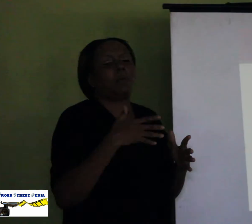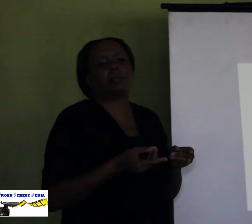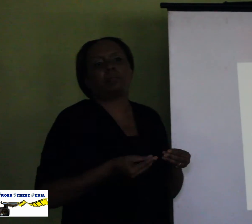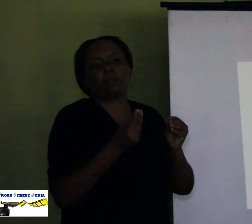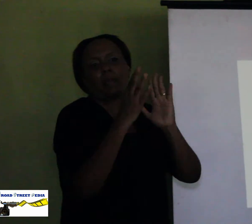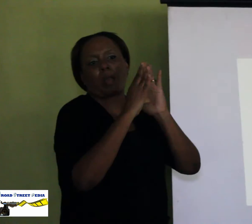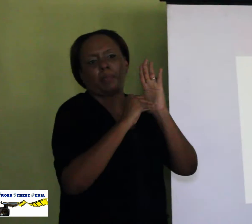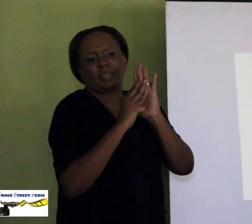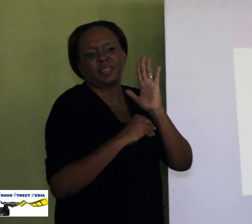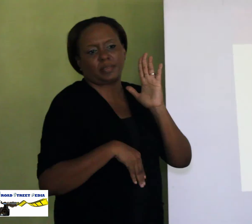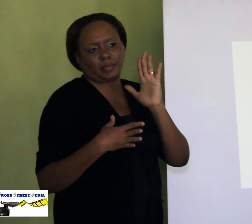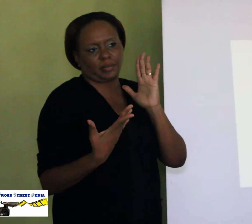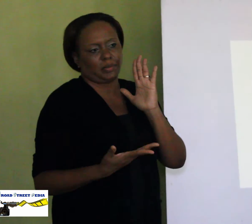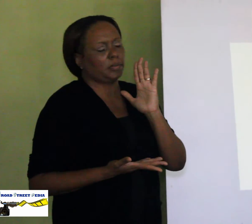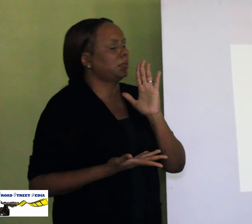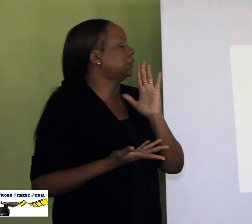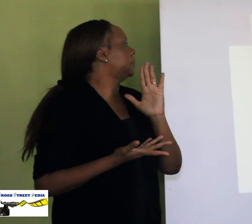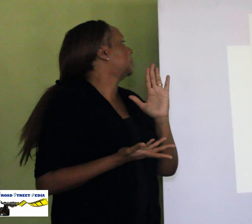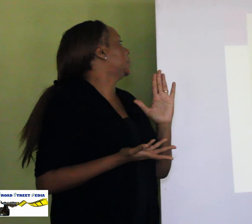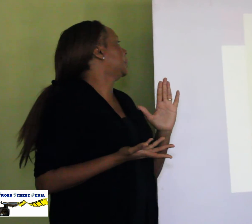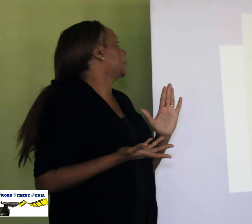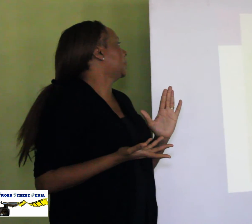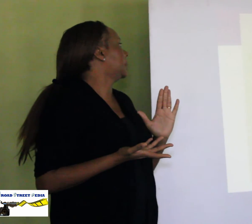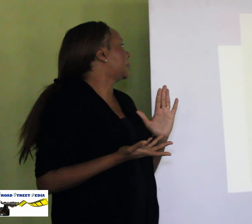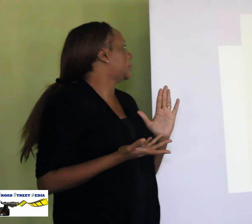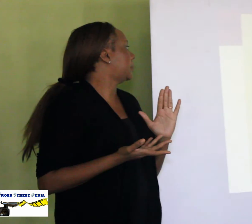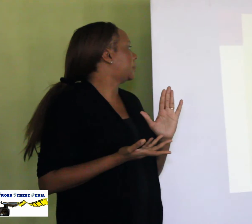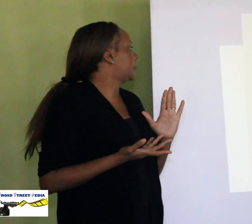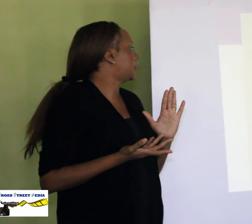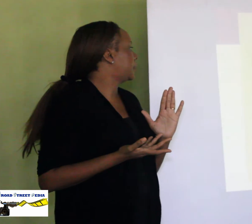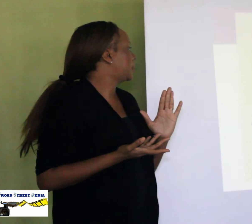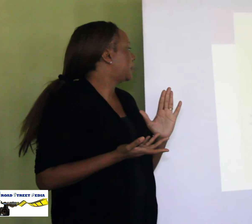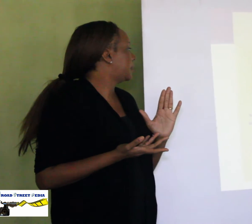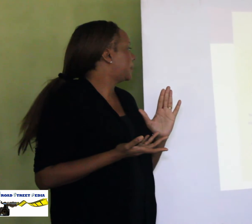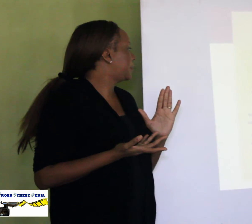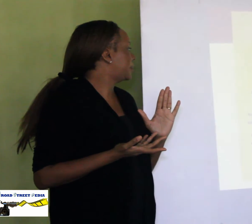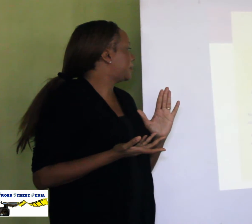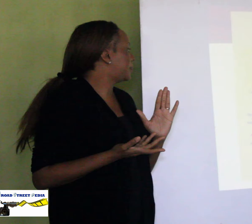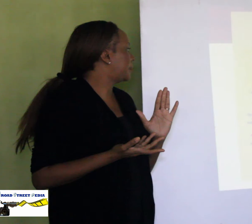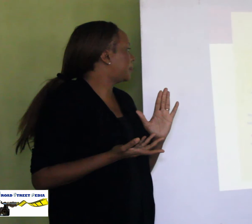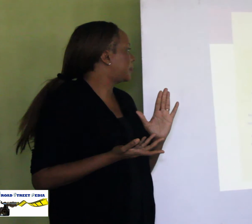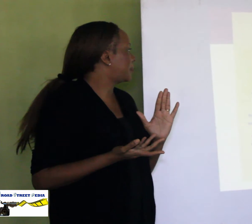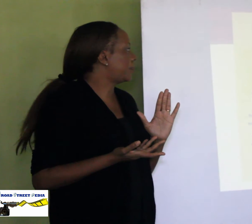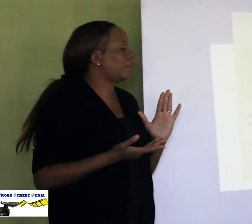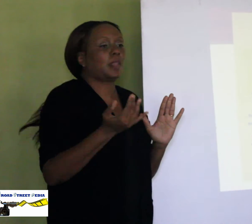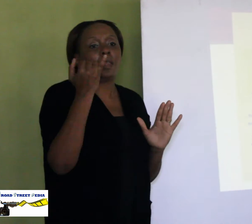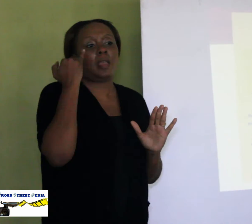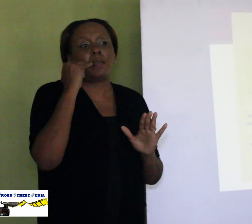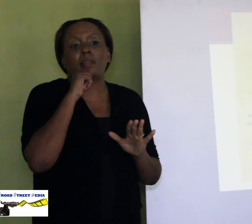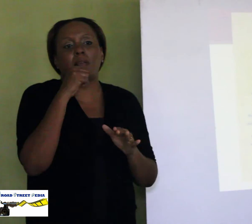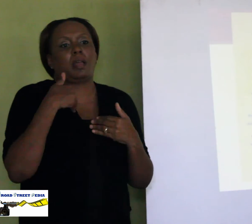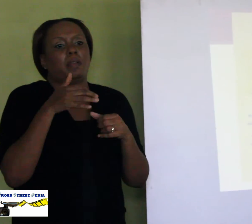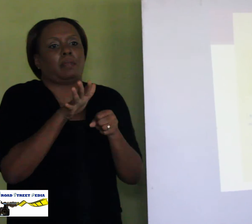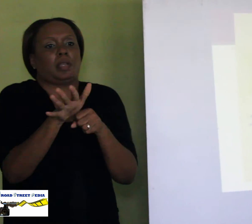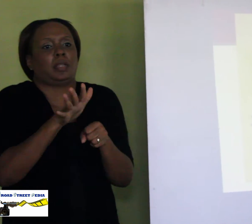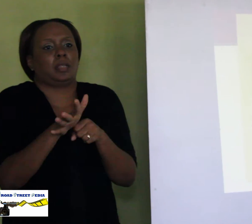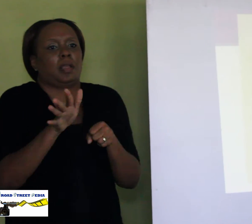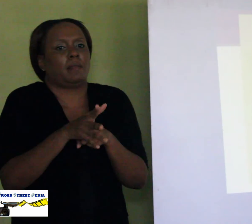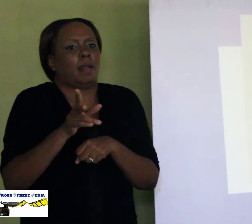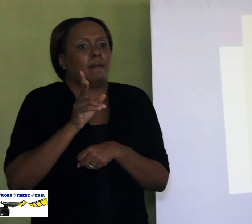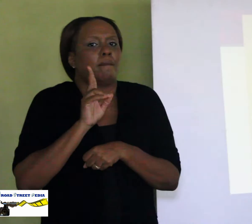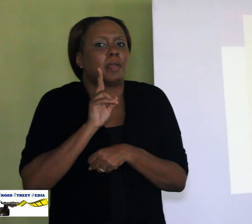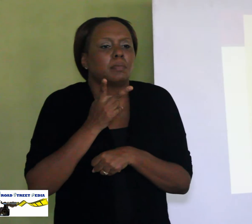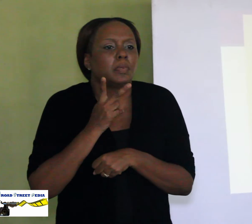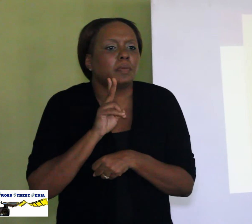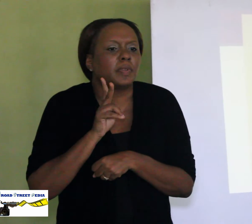with you. And what this slide just emphasizes, for every lack of nutrients for the leaf, you'll see it in the leaves of